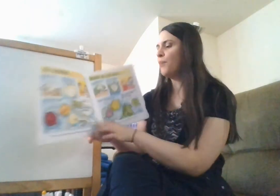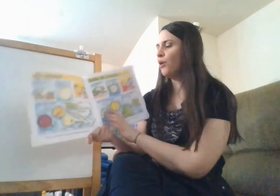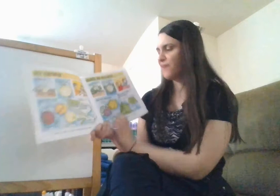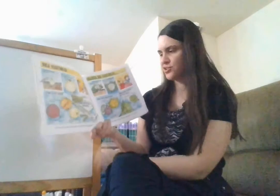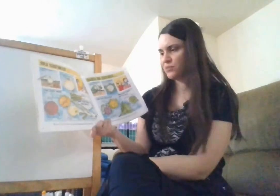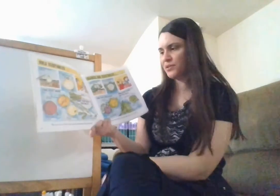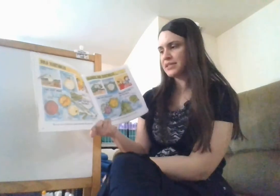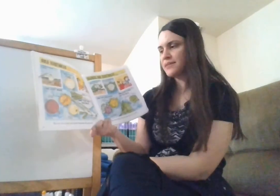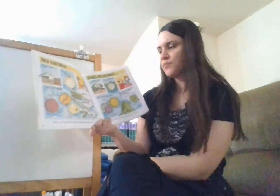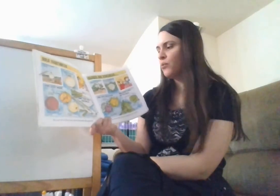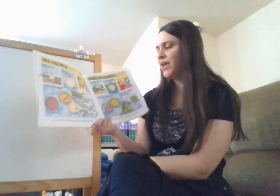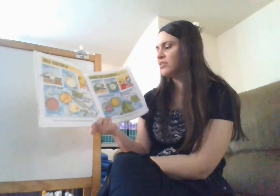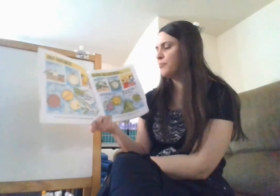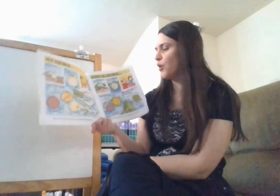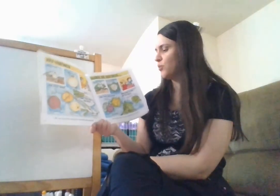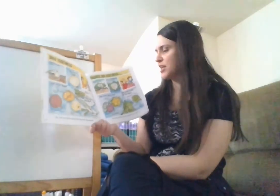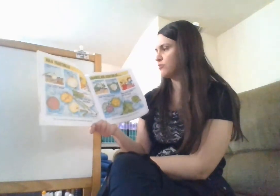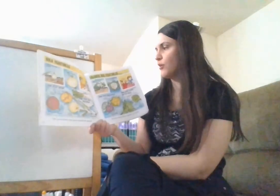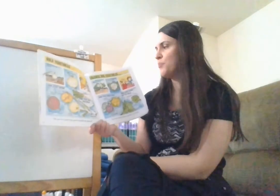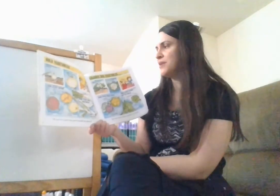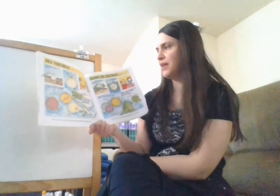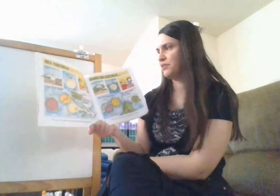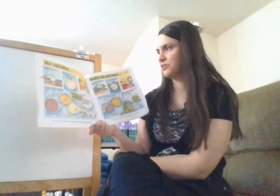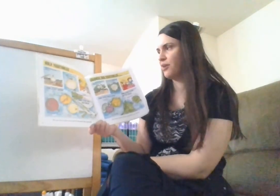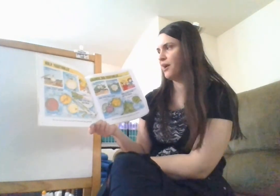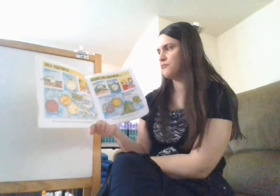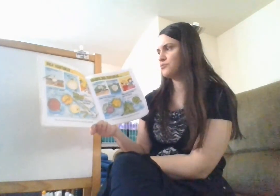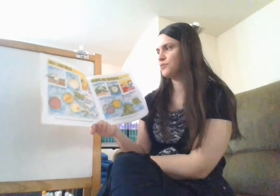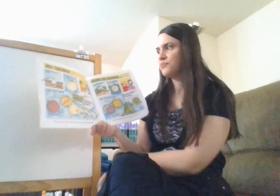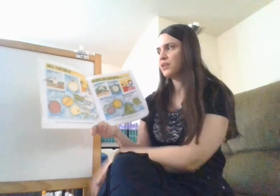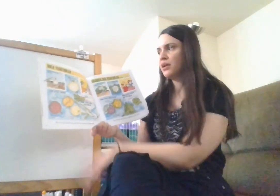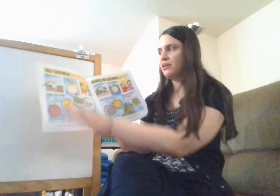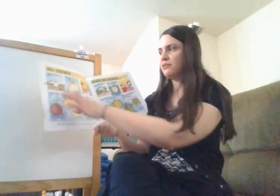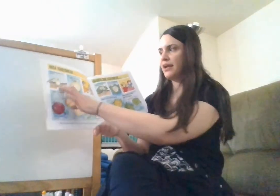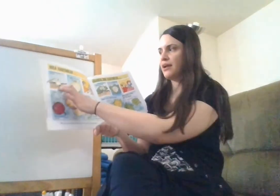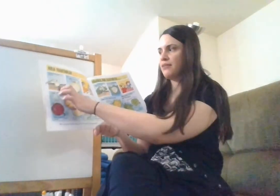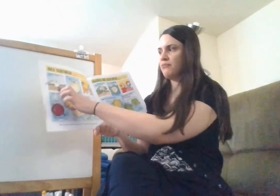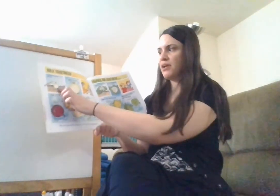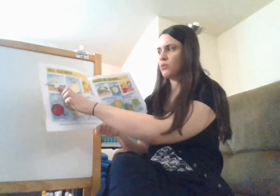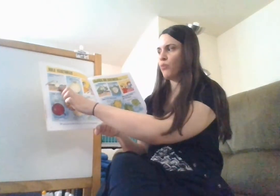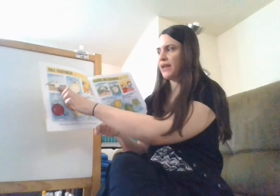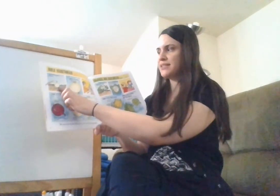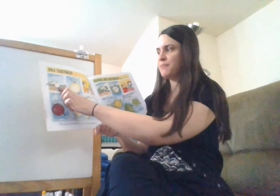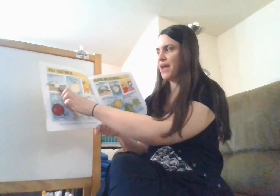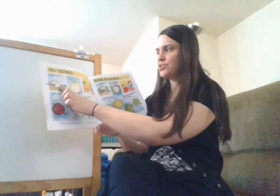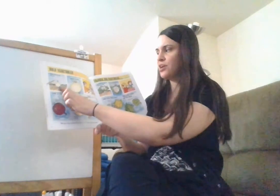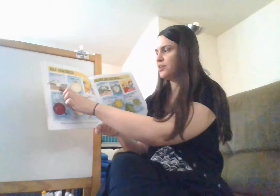Bulb vegetables. We eat the bulbs that grow beneath the ground. Like, here's a white Spanish onion,